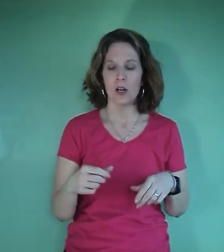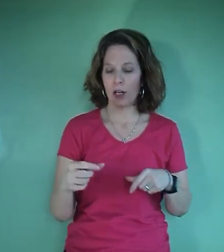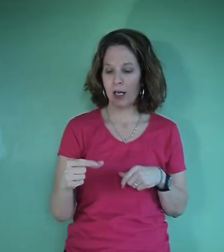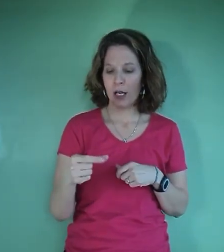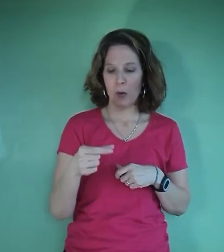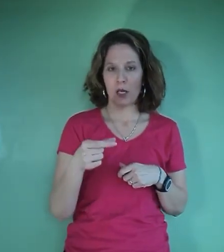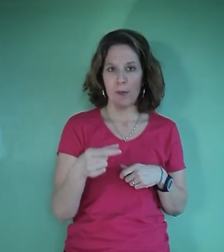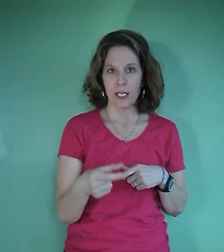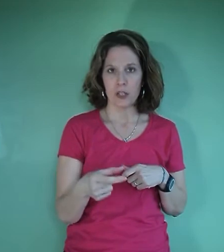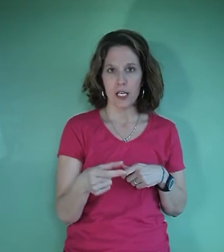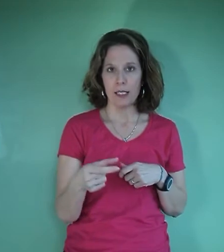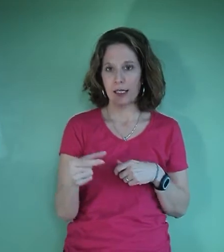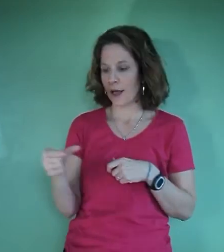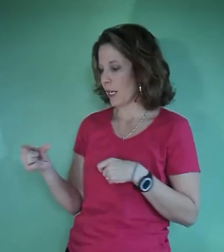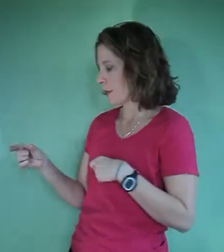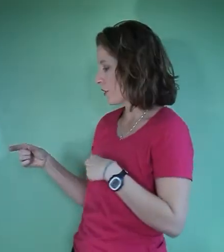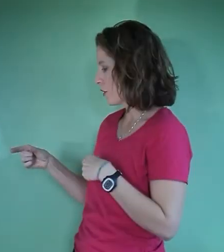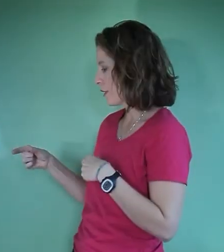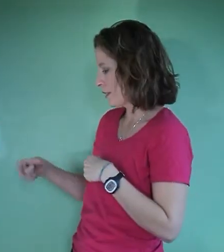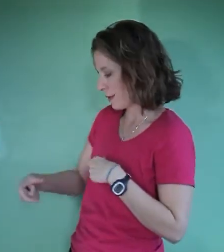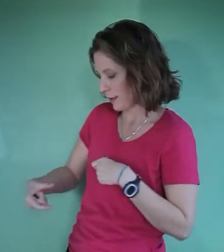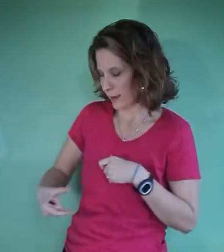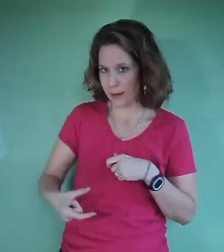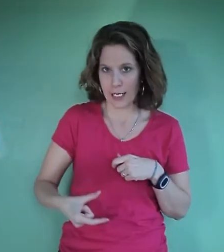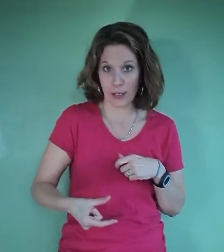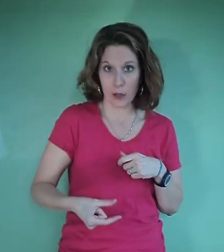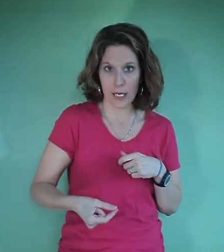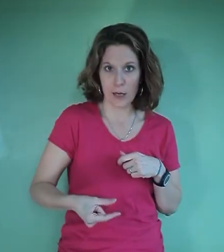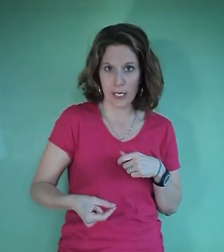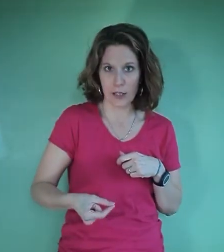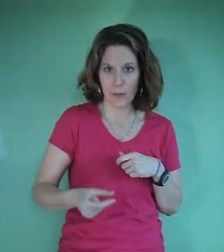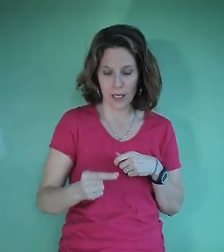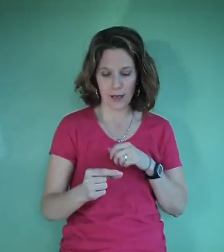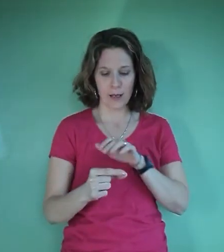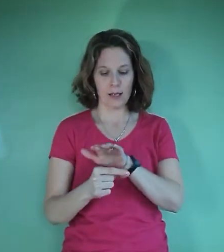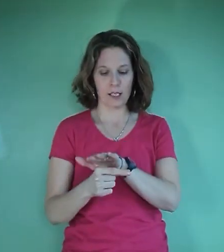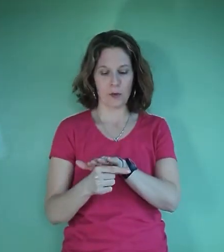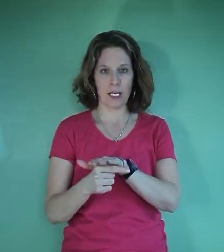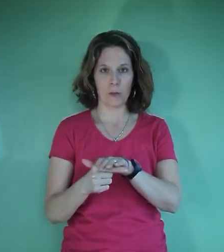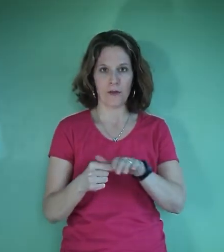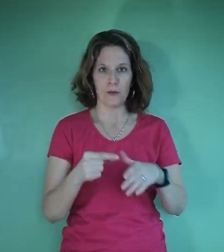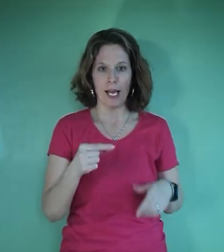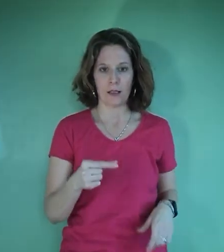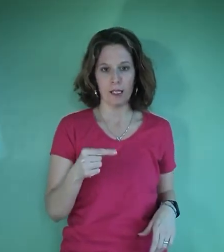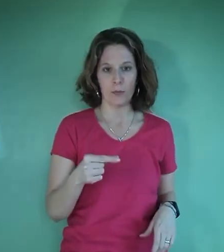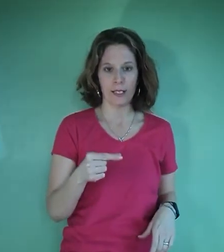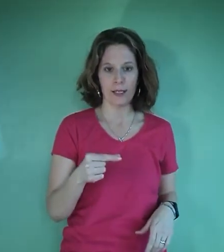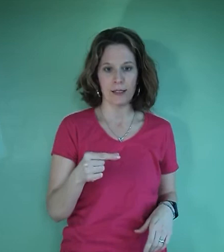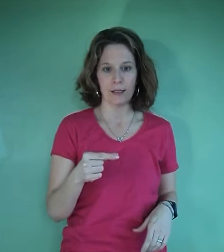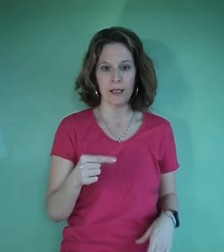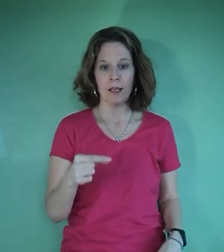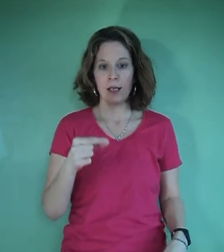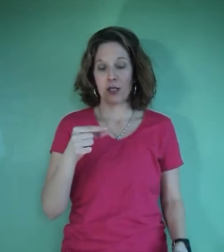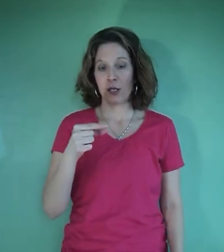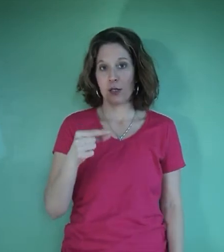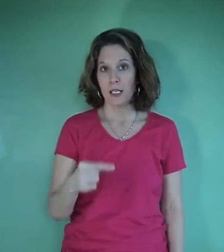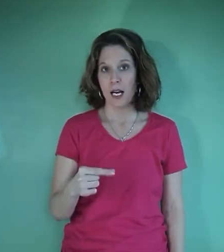card, we're going to make a G in sign language, kind of like you're ready to pinch something, except your hand will be flat on top like this. So it's